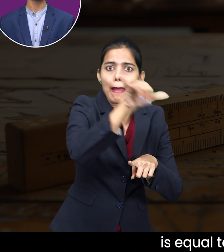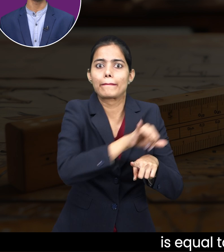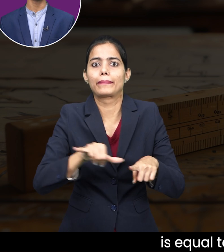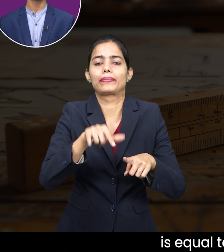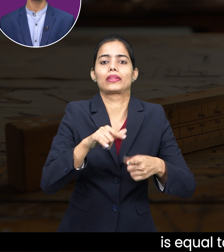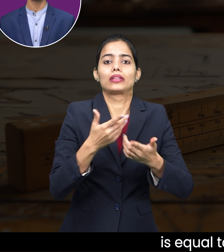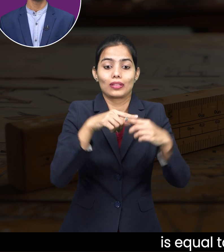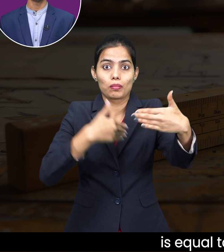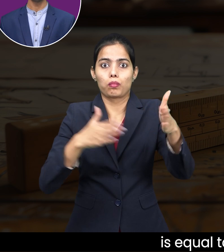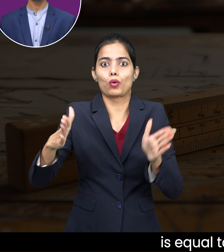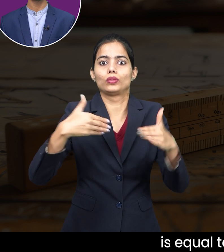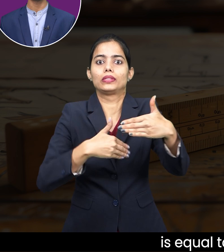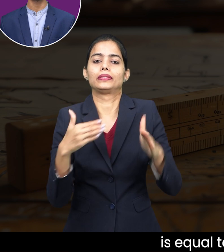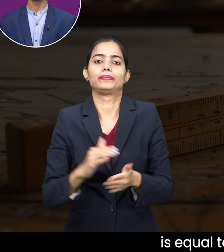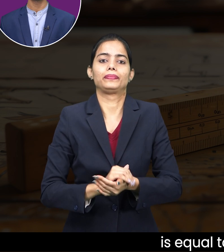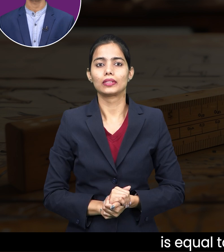is equal to